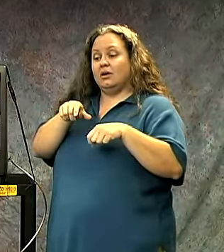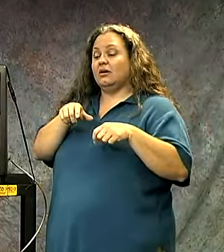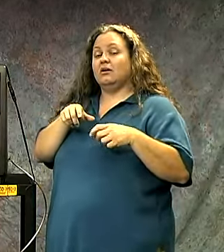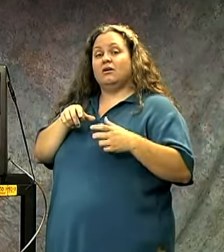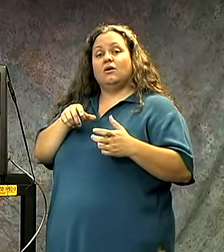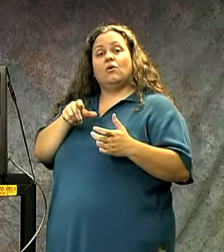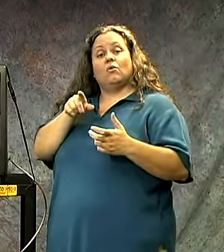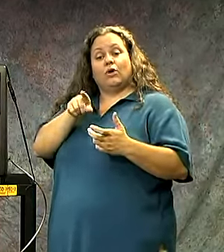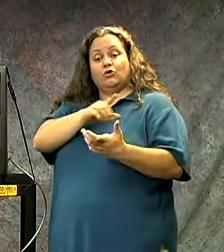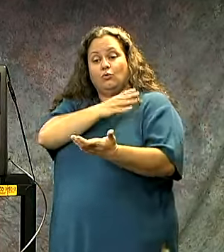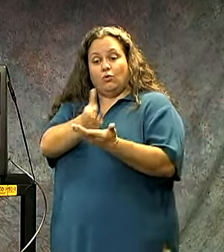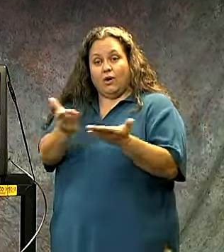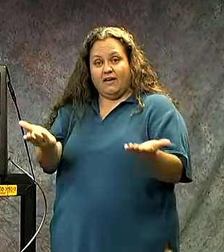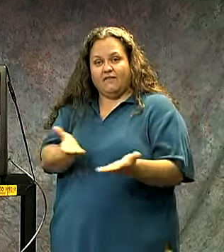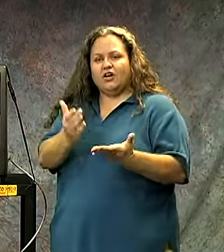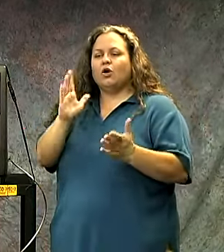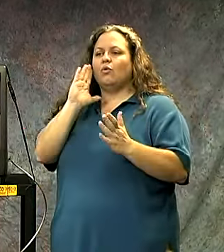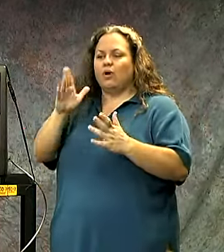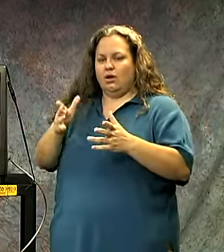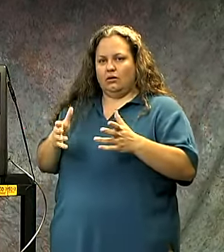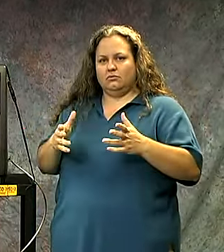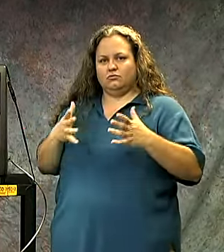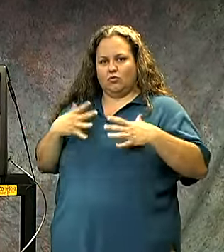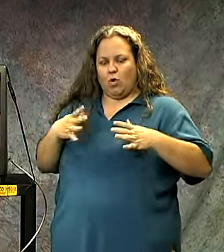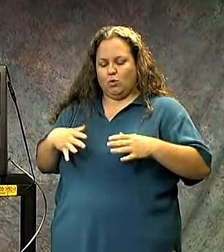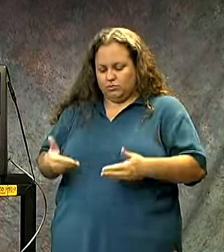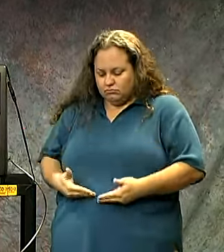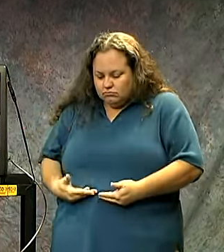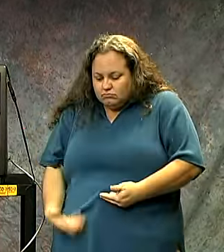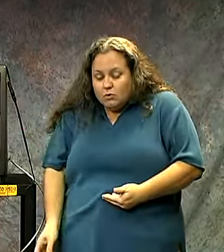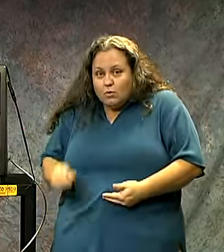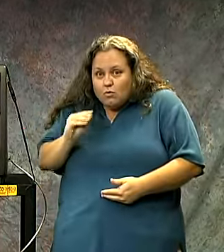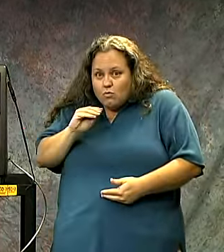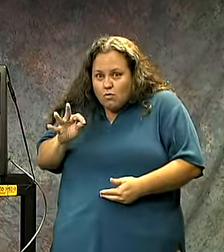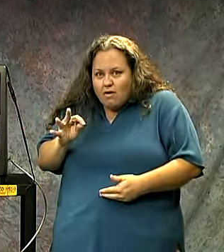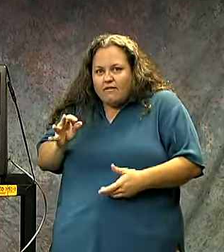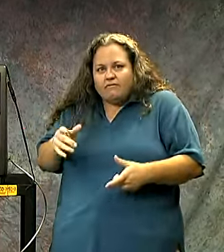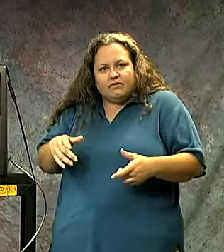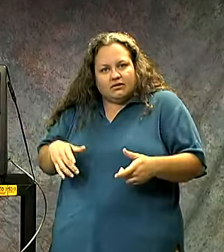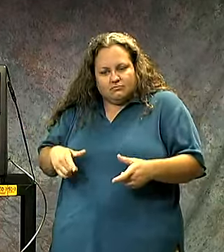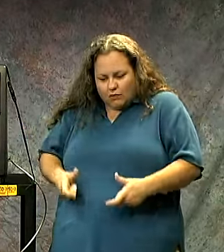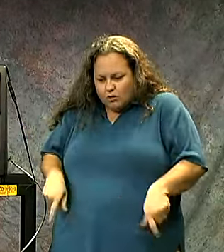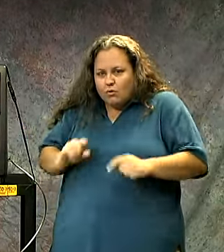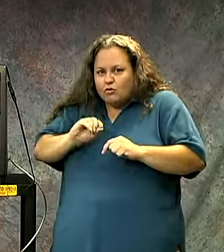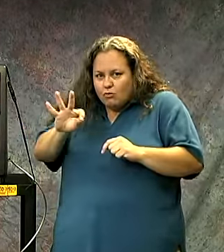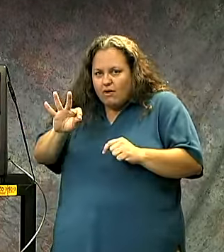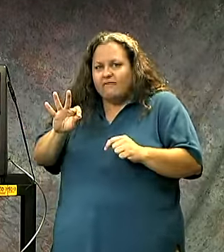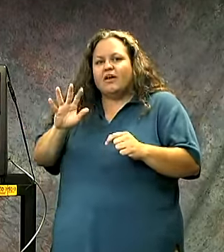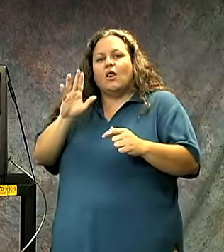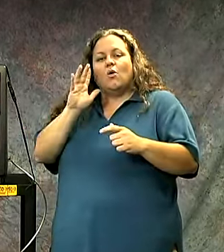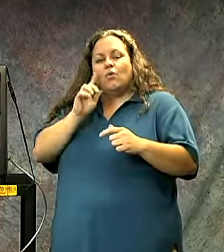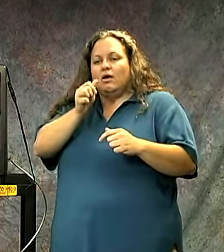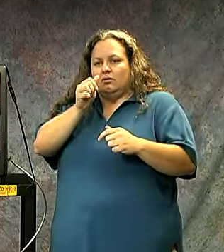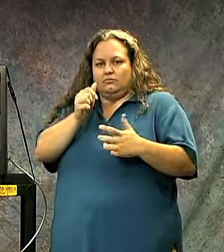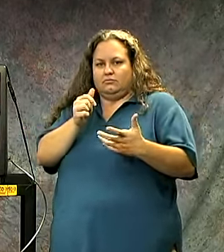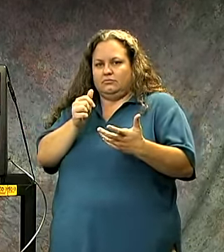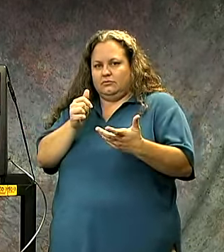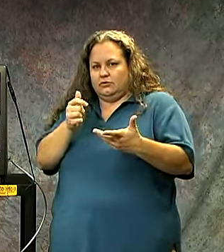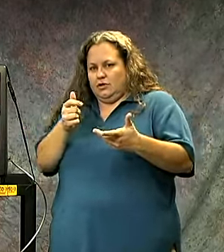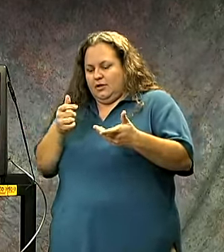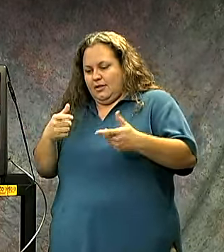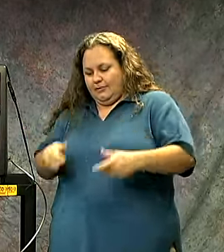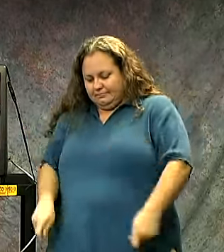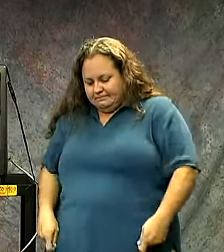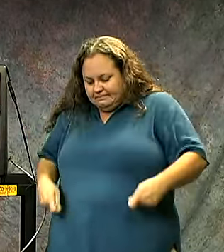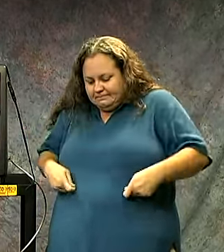the exam, the patient will remove their underwear and their pants in a private changing room. They'll wear a pair of these